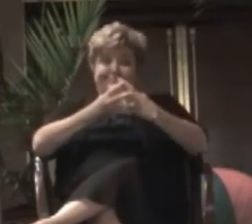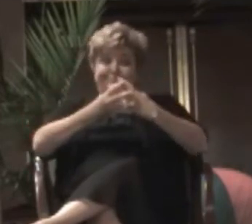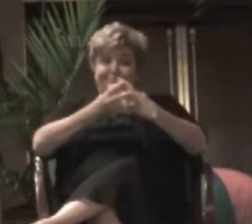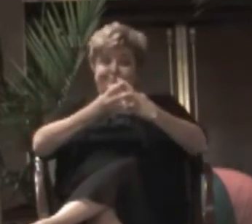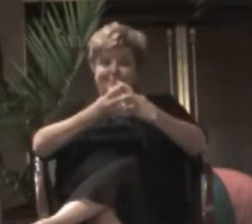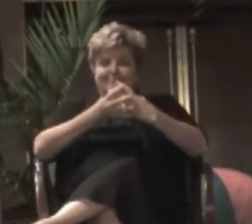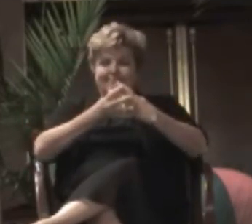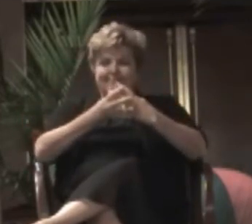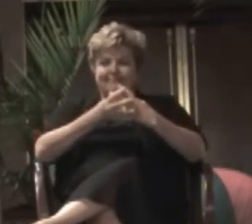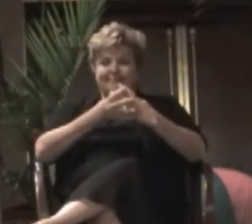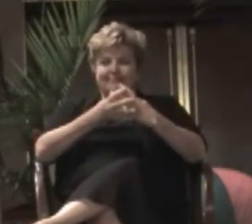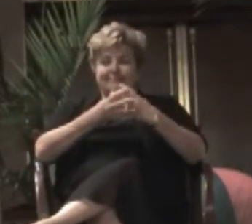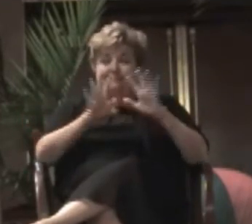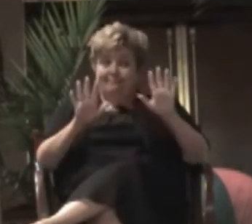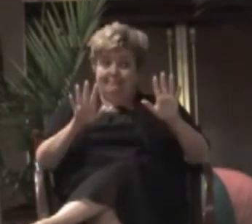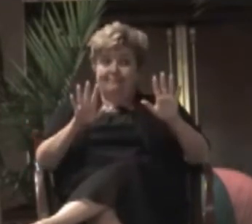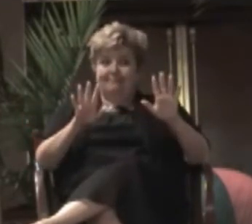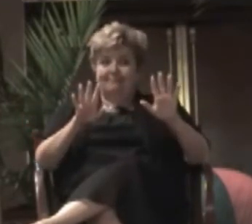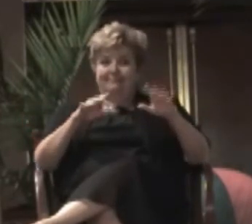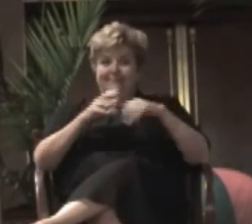Home at last.